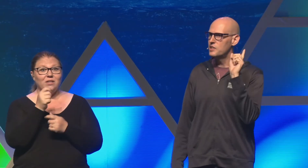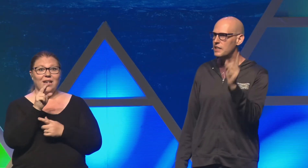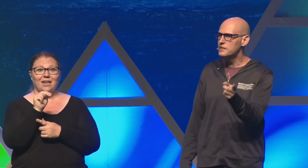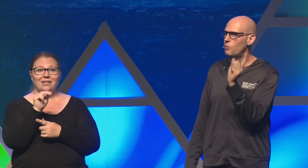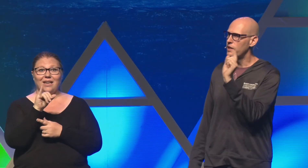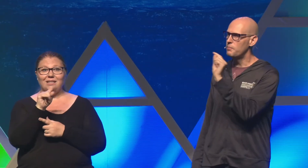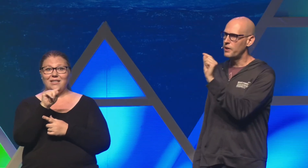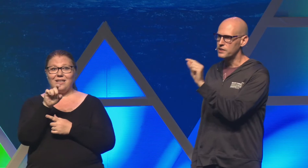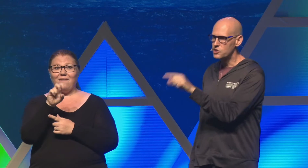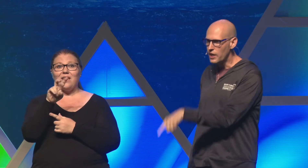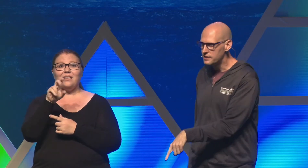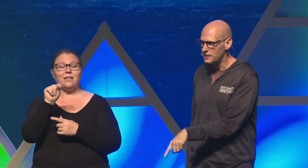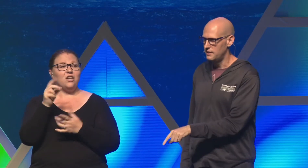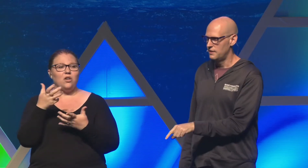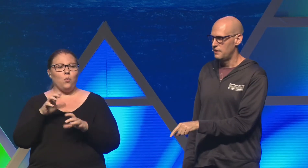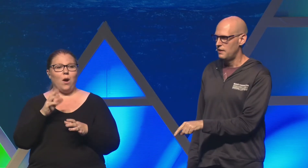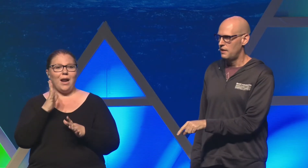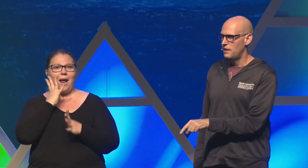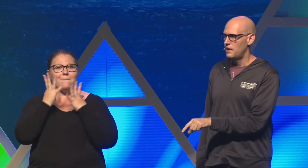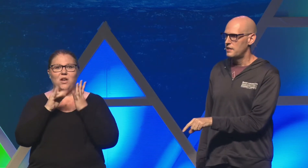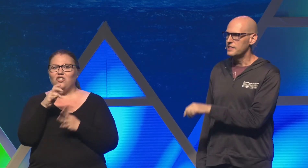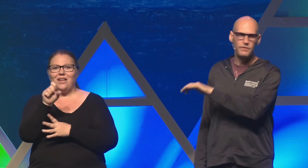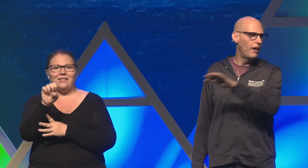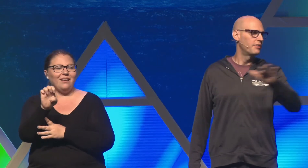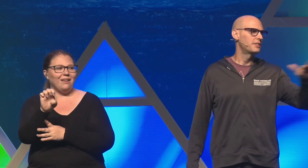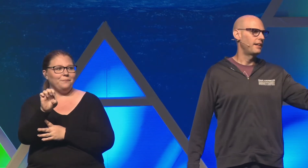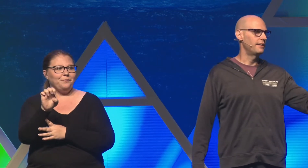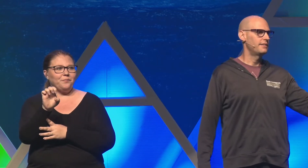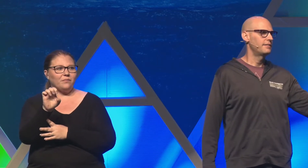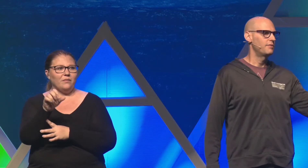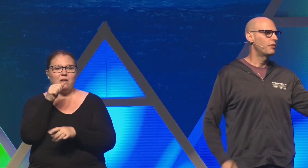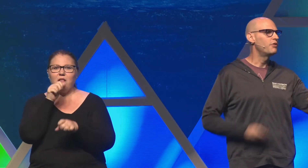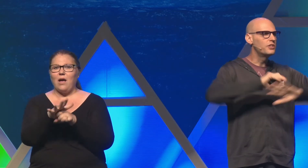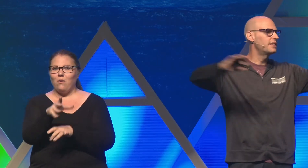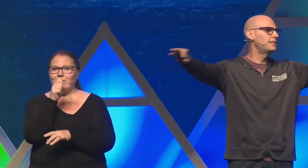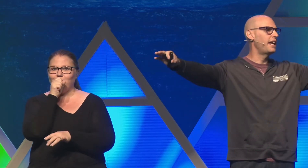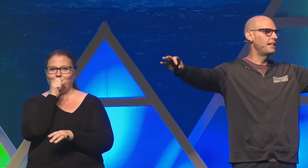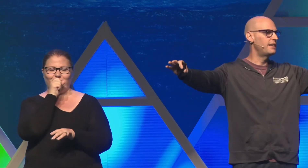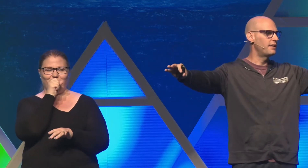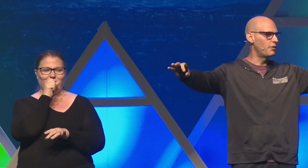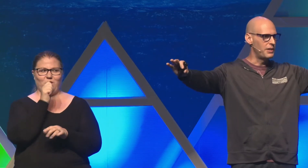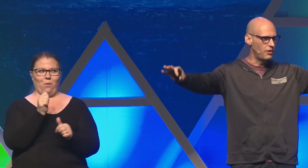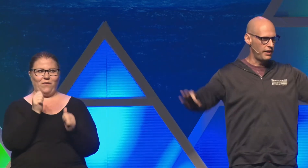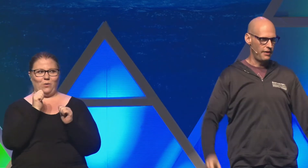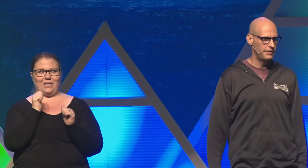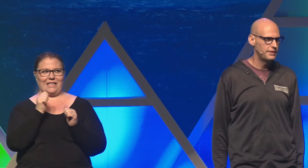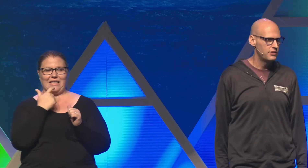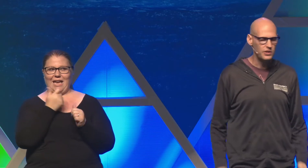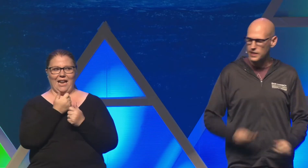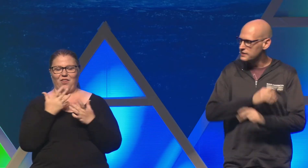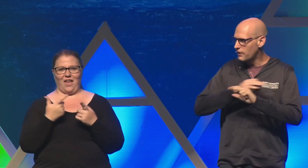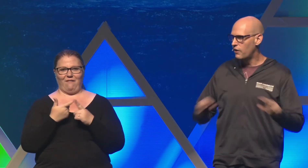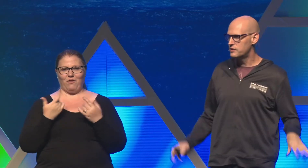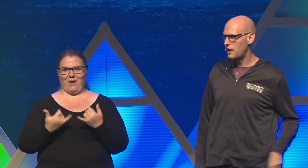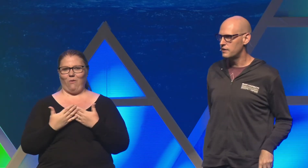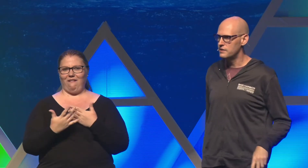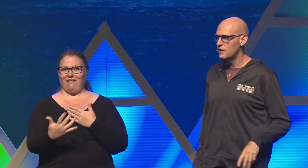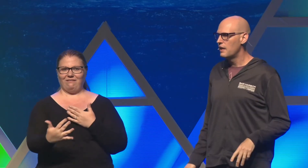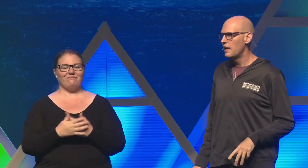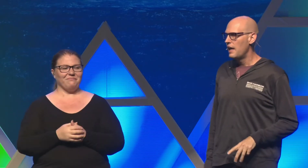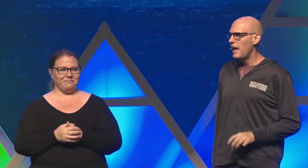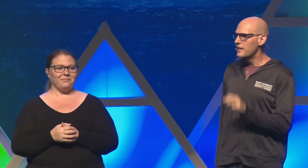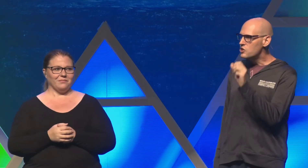because she doesn't want to embarrass Jesse, takes a vow of silence, refuses to say anything from here on out. So she takes a vow of